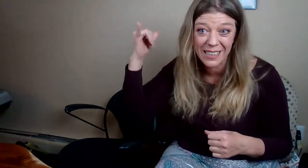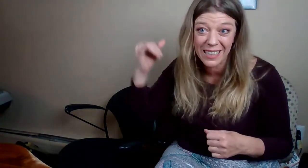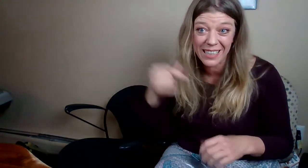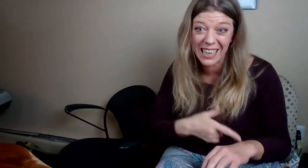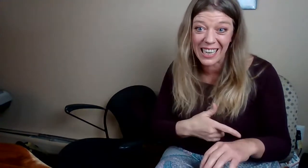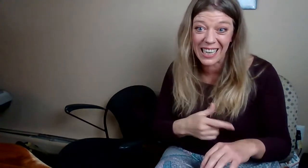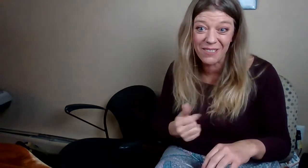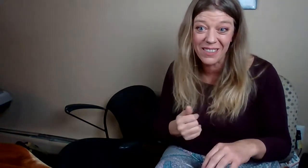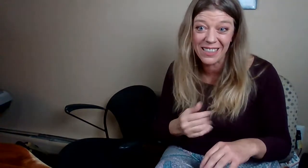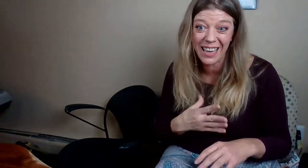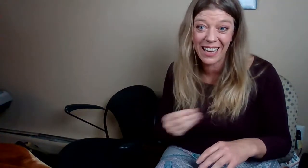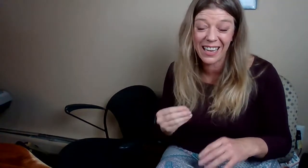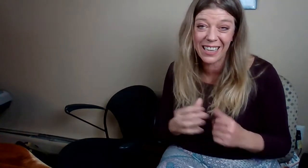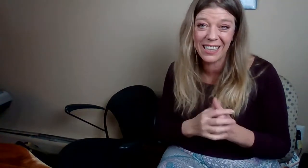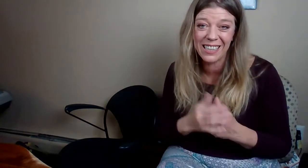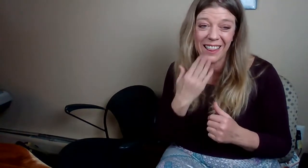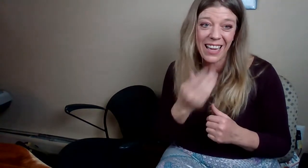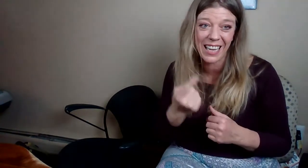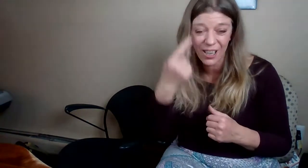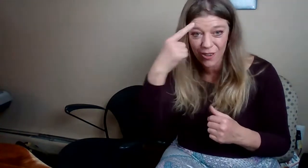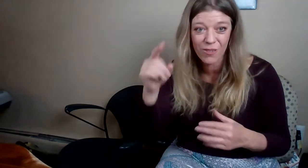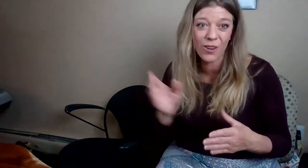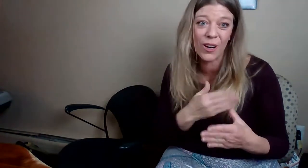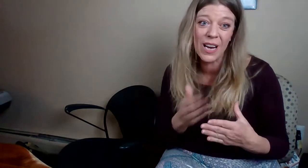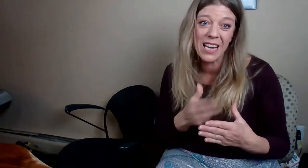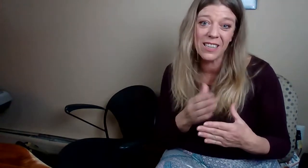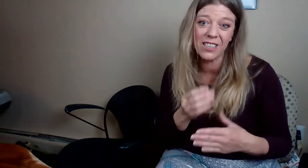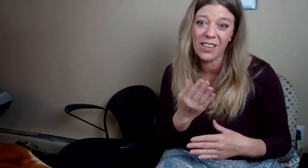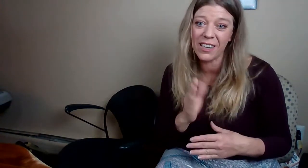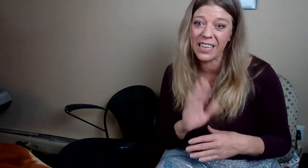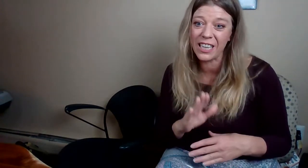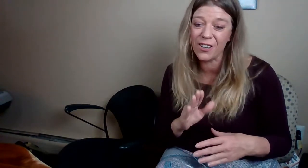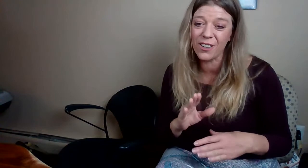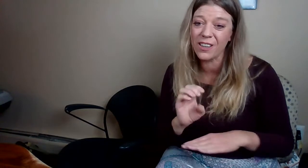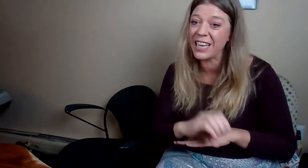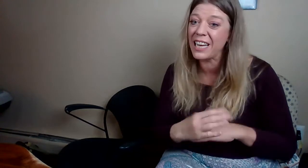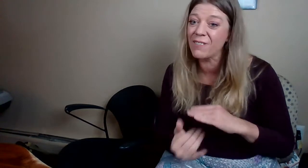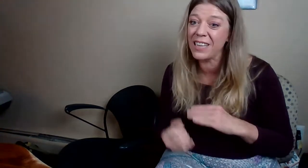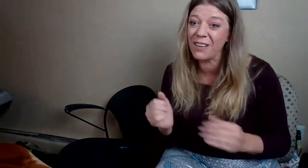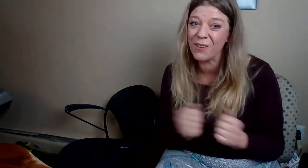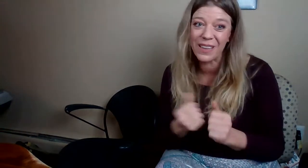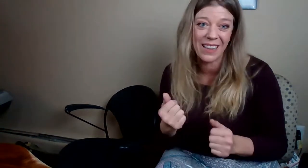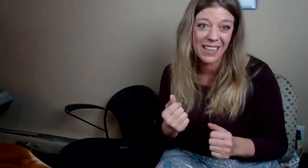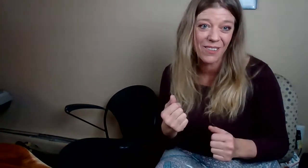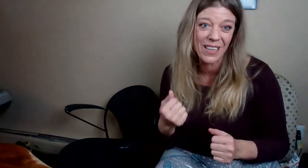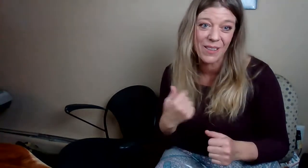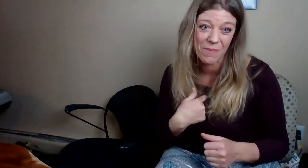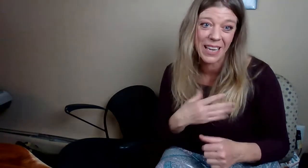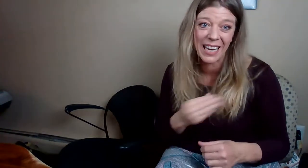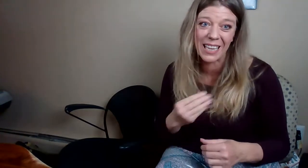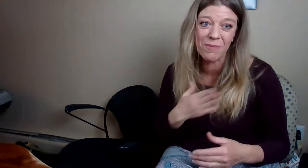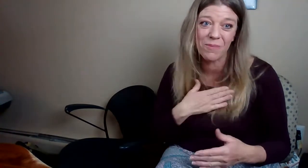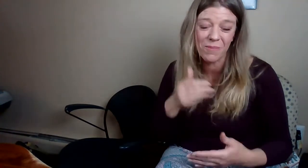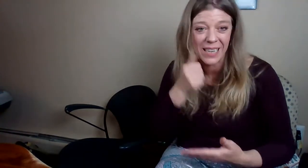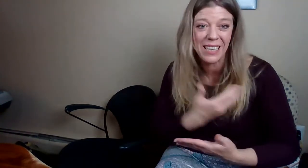crazy times, and thank you for sharing your evening with me and my